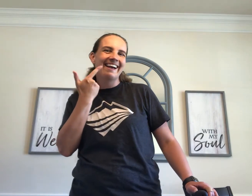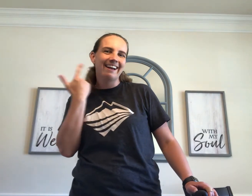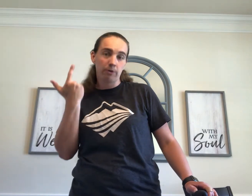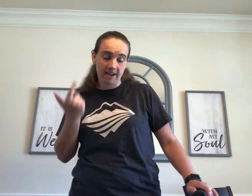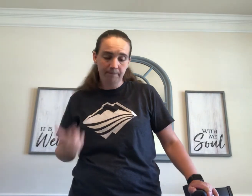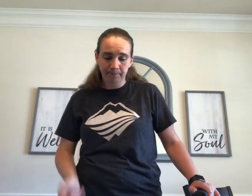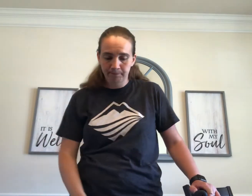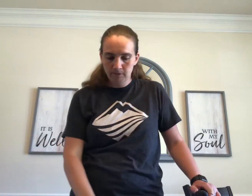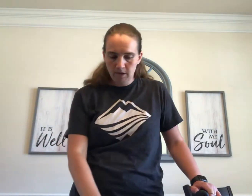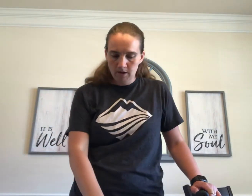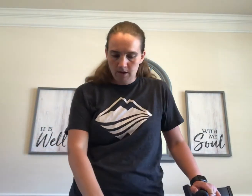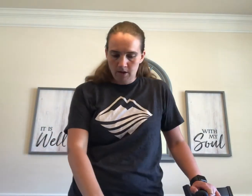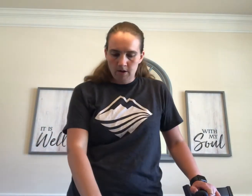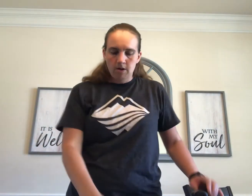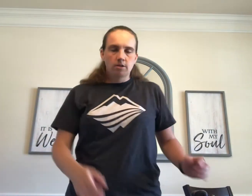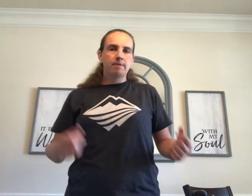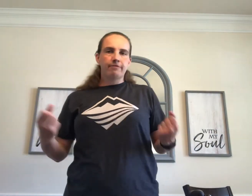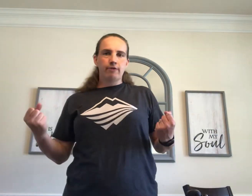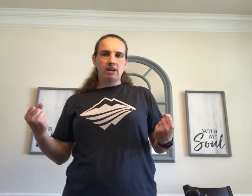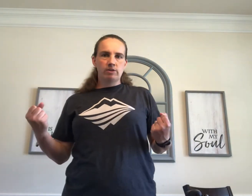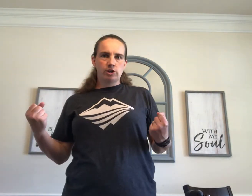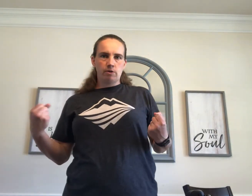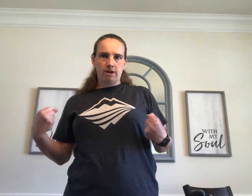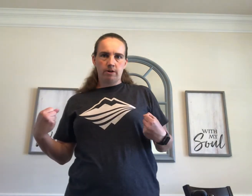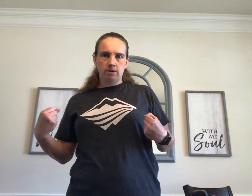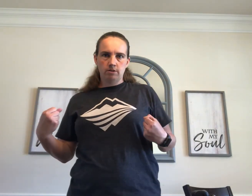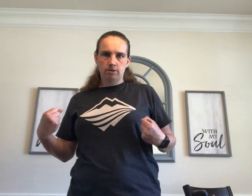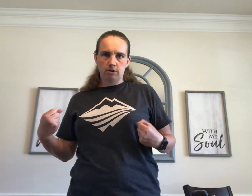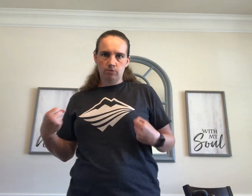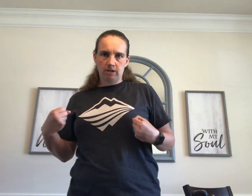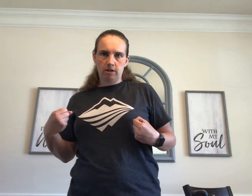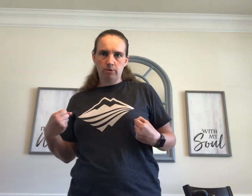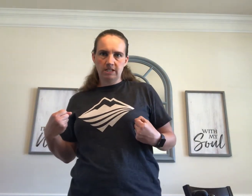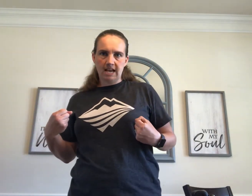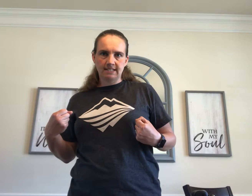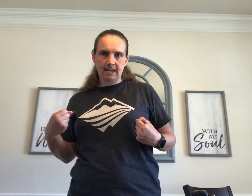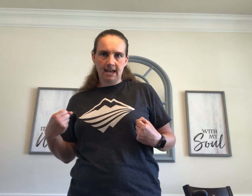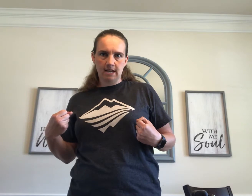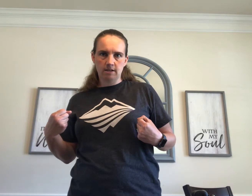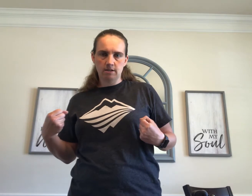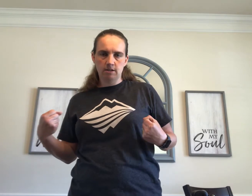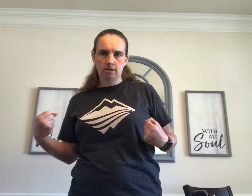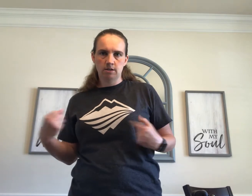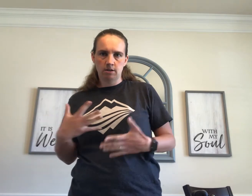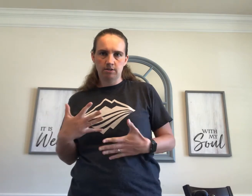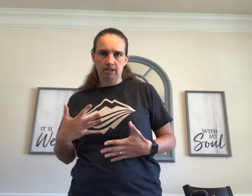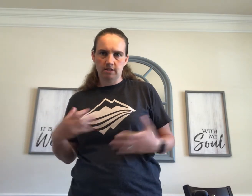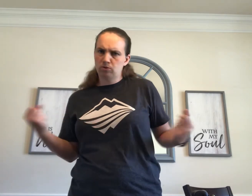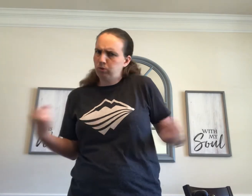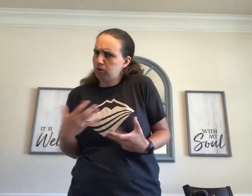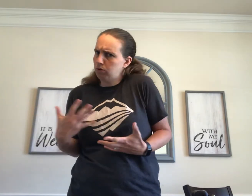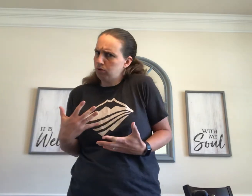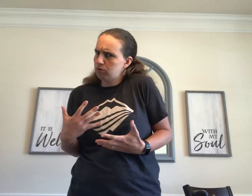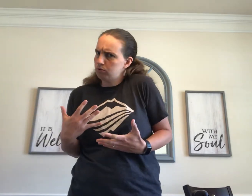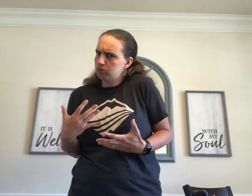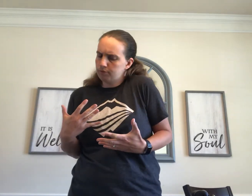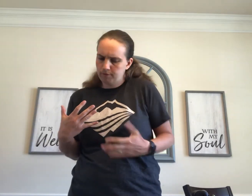okay? To be afraid, we should know that one. Starts with a closed S hand. Goes like this.